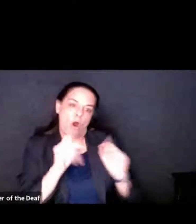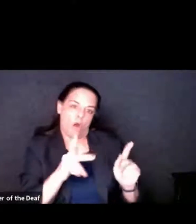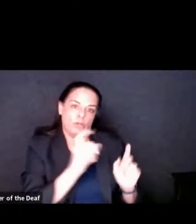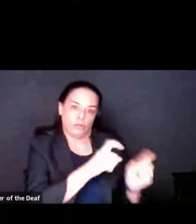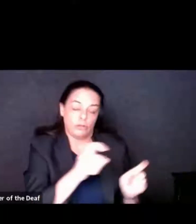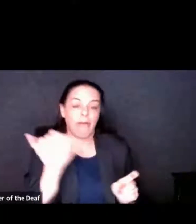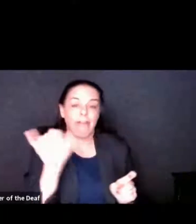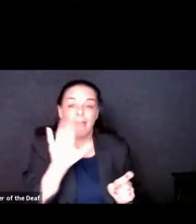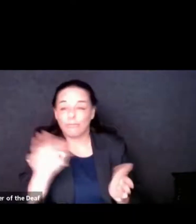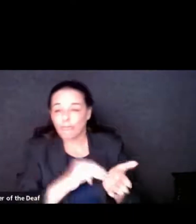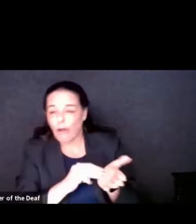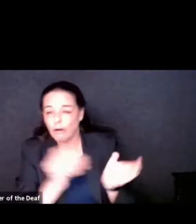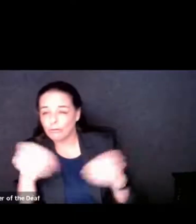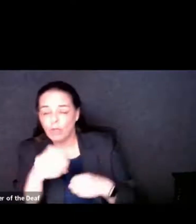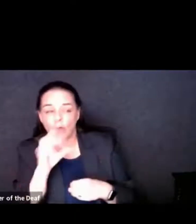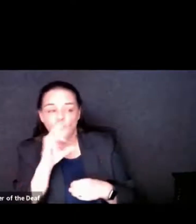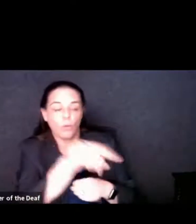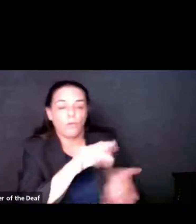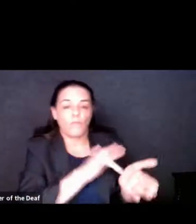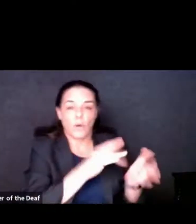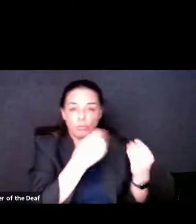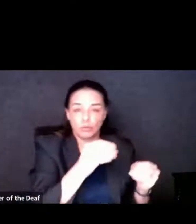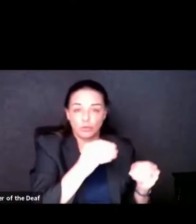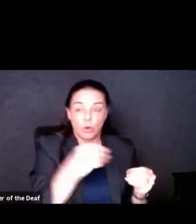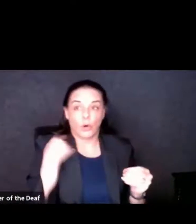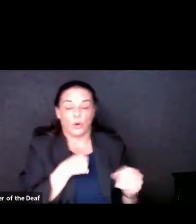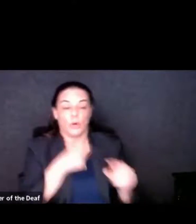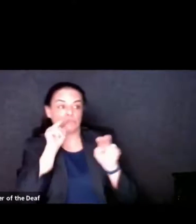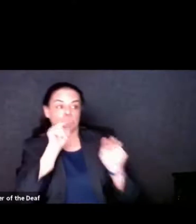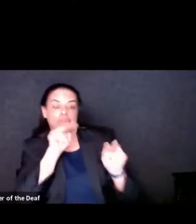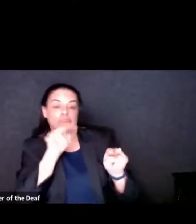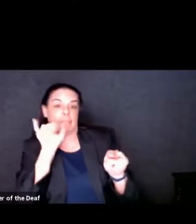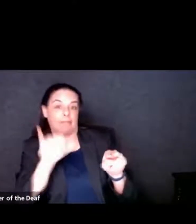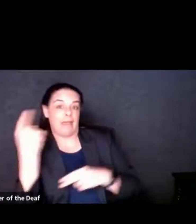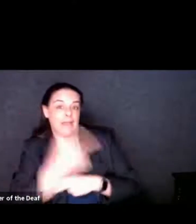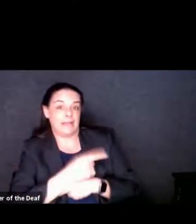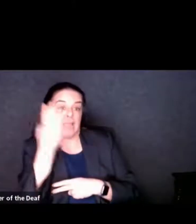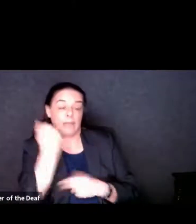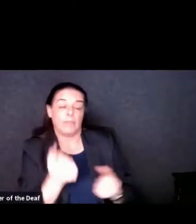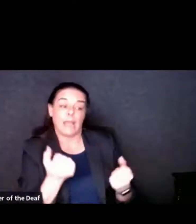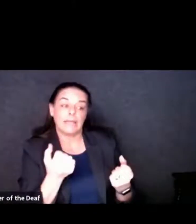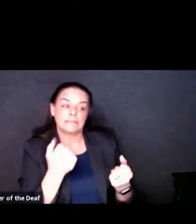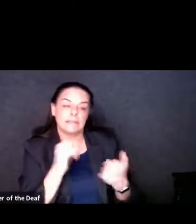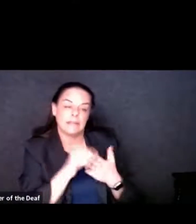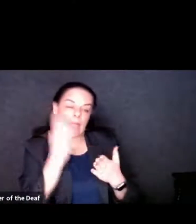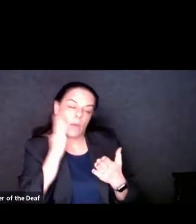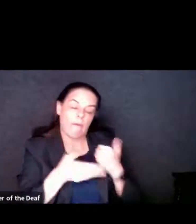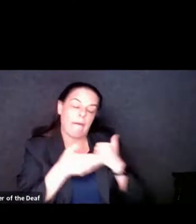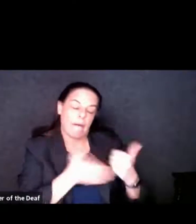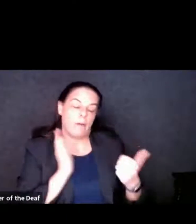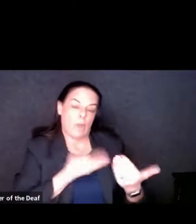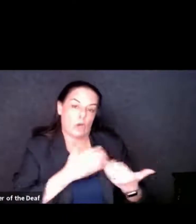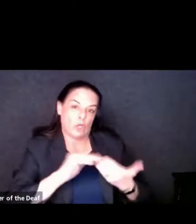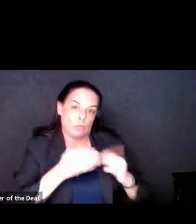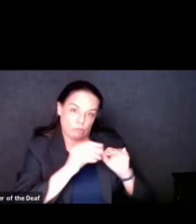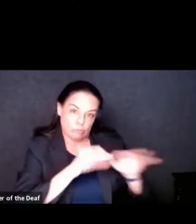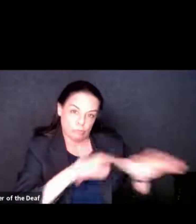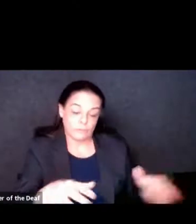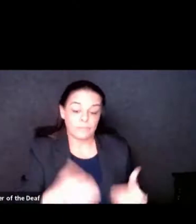eagerly looking forward to that day, as that will help increase access for many in our community. And now moving on to our